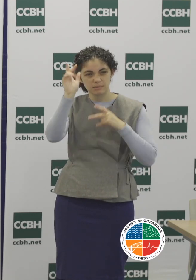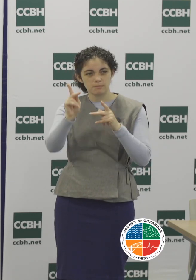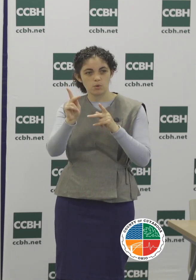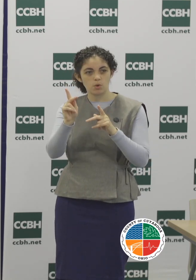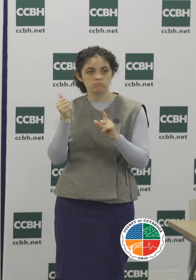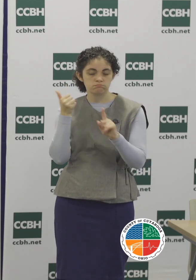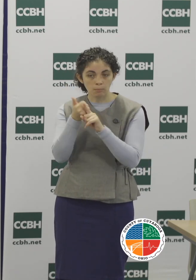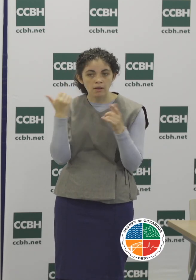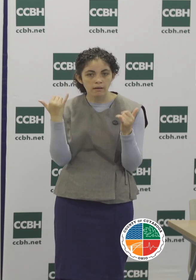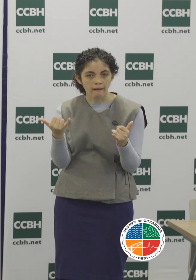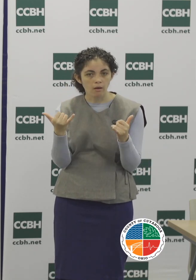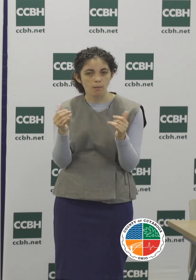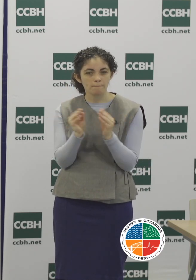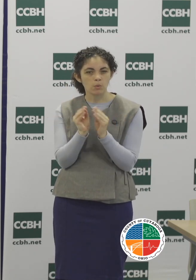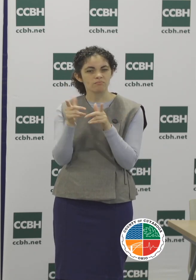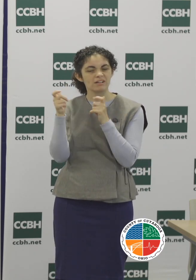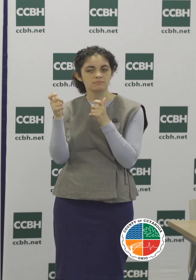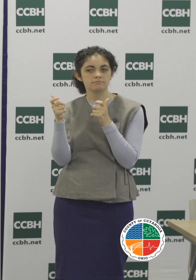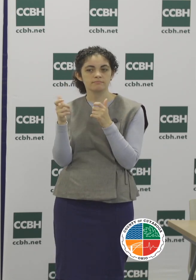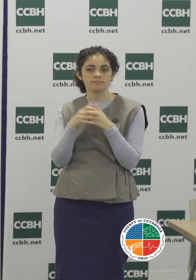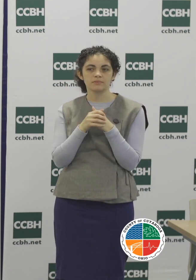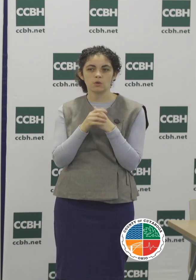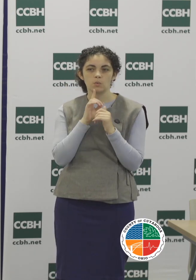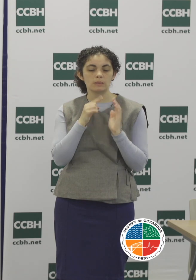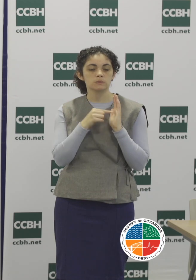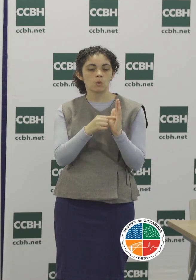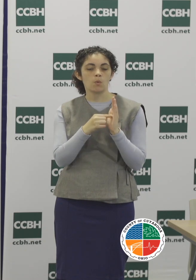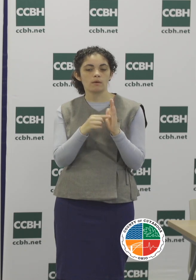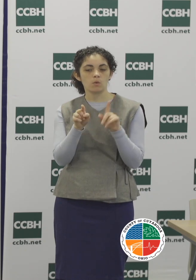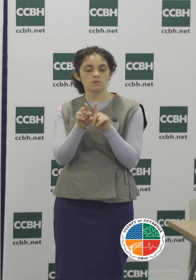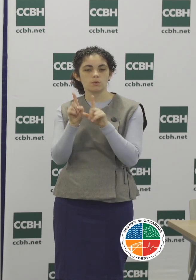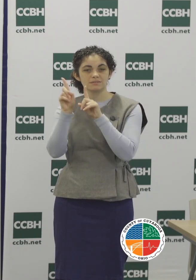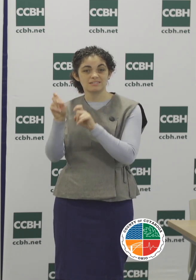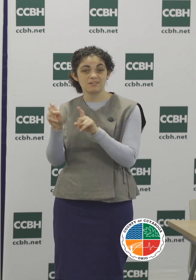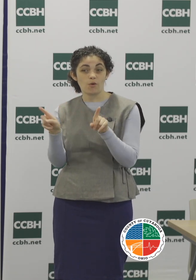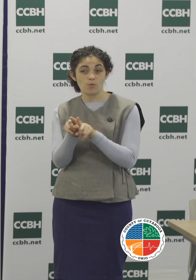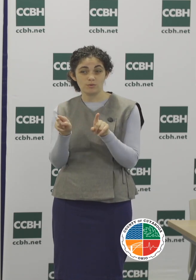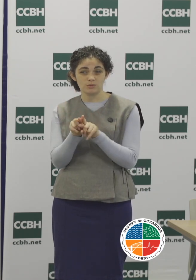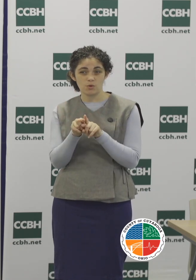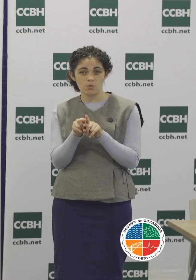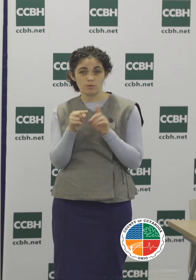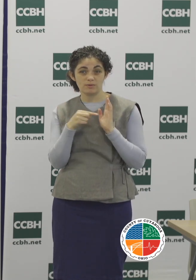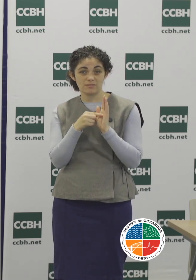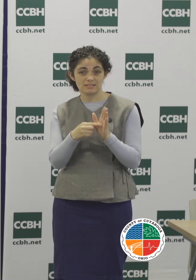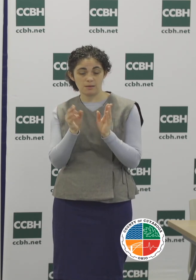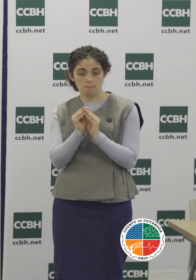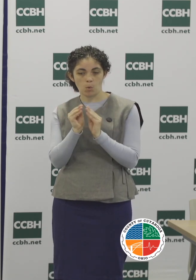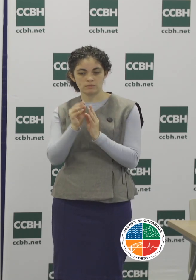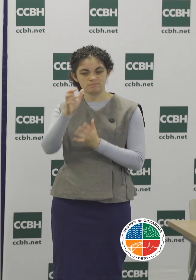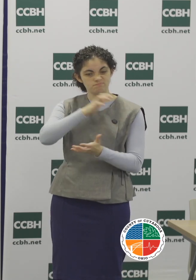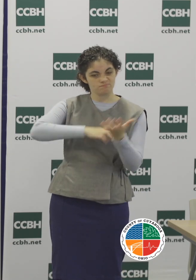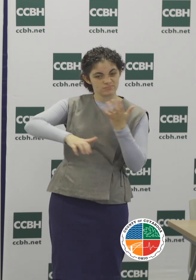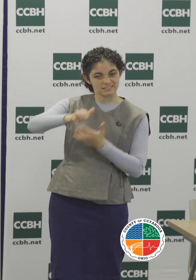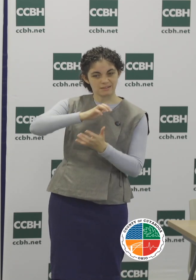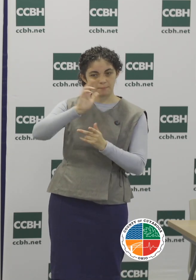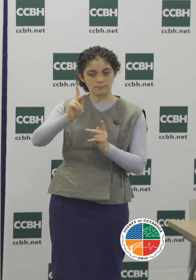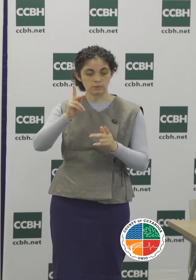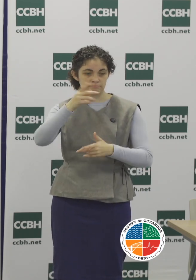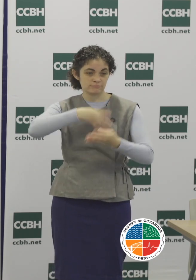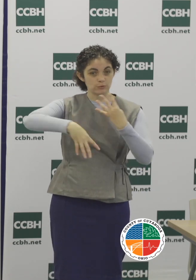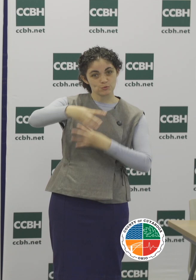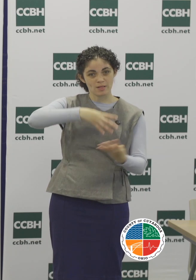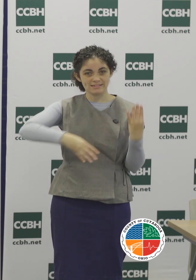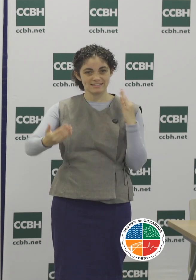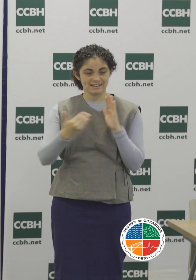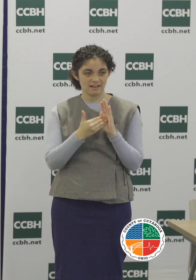more readily now. So some of this is a reflection of testing, but some of this is also a reflection of more mixing. And so I think